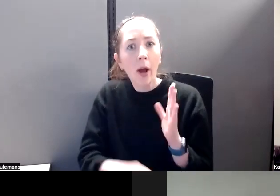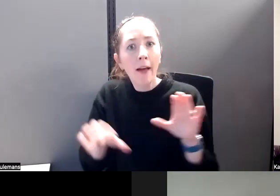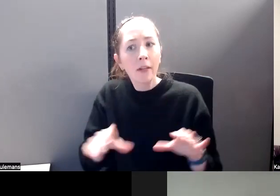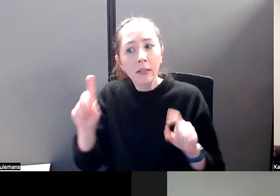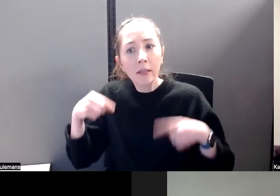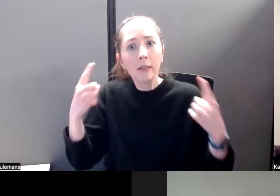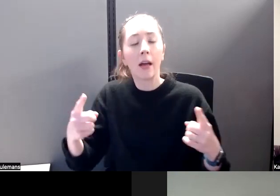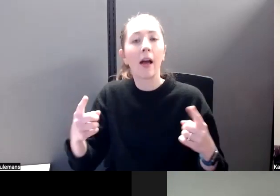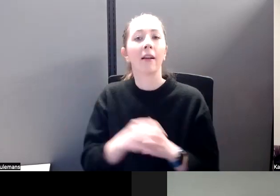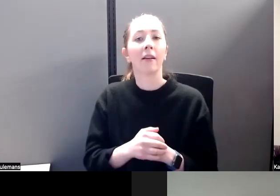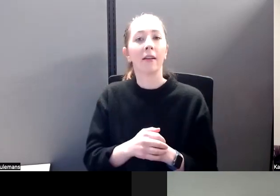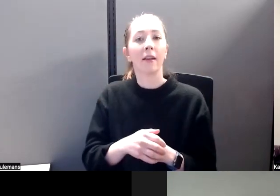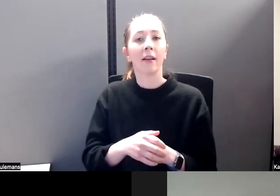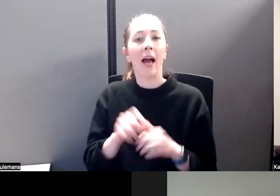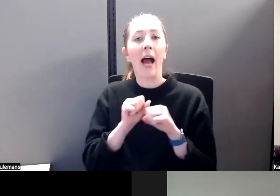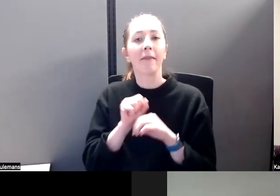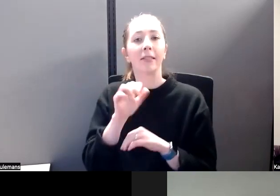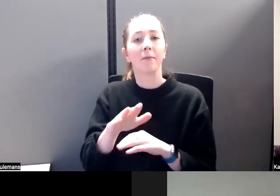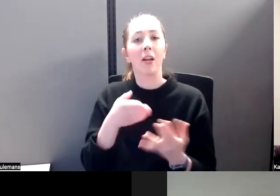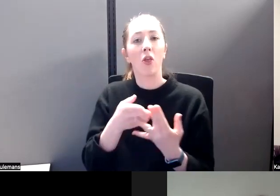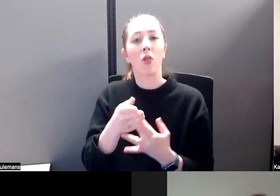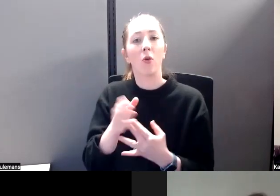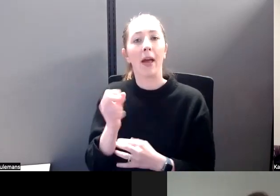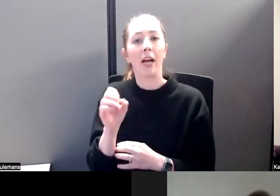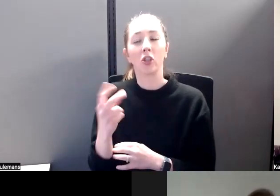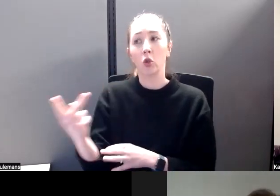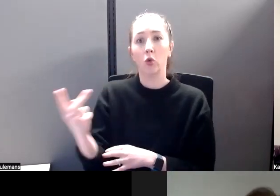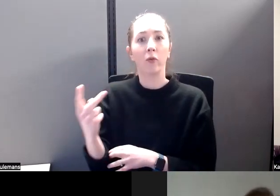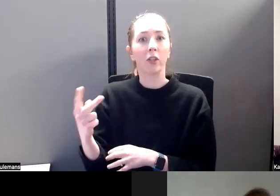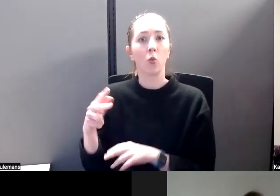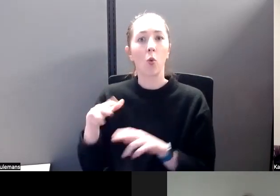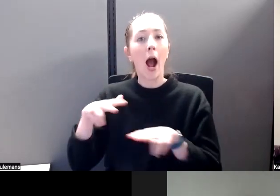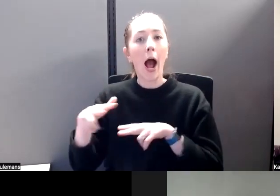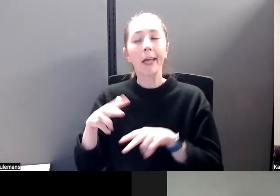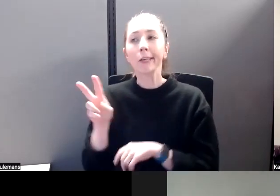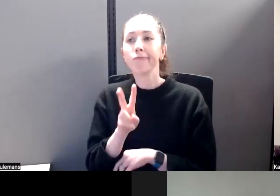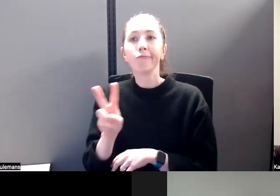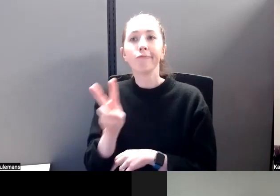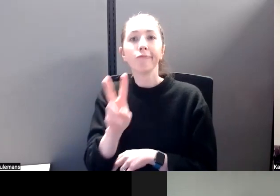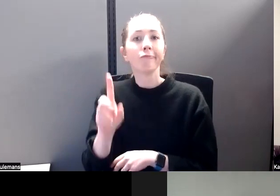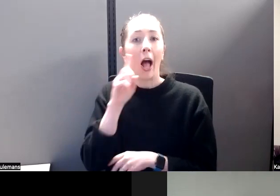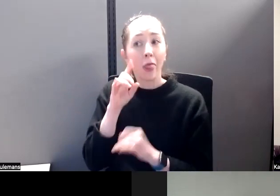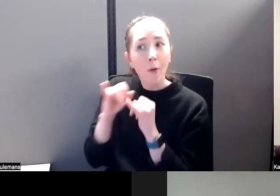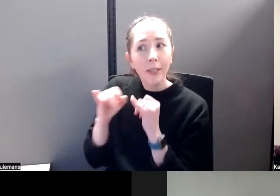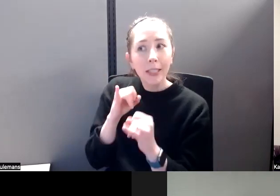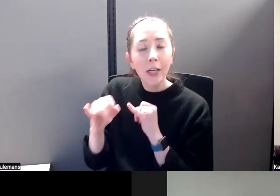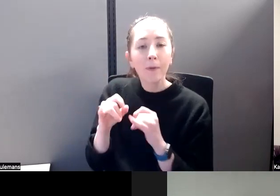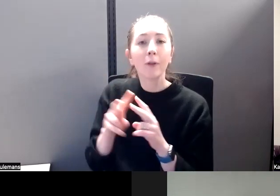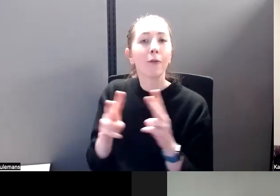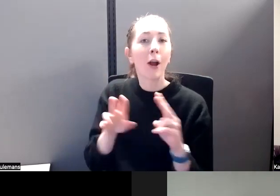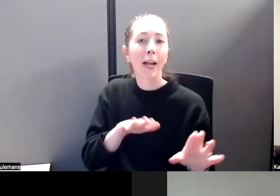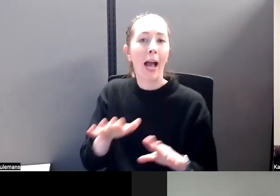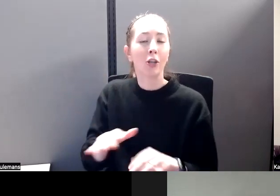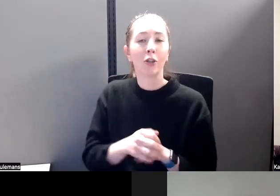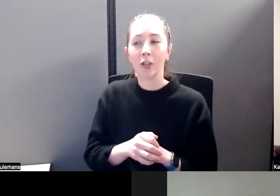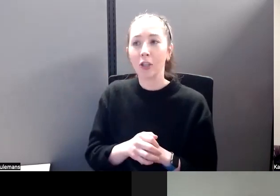had submitted through Ashley after we had a casual hike that I thought was a hike that was actually an interview. Yeah. And she